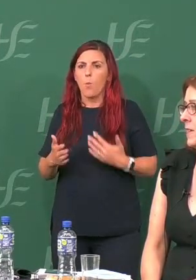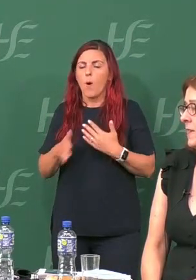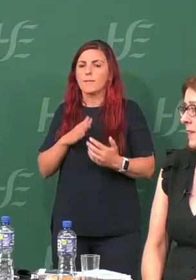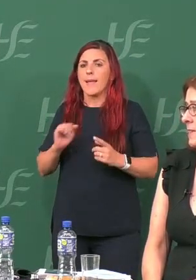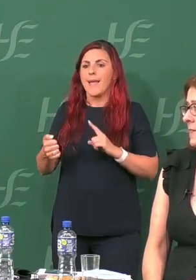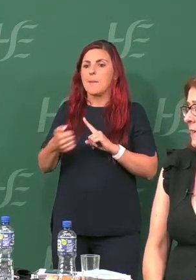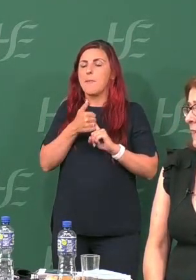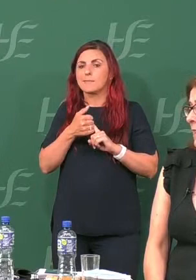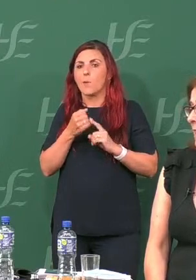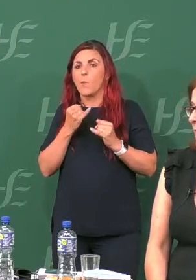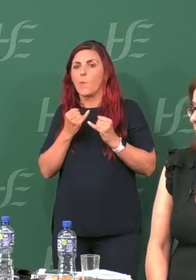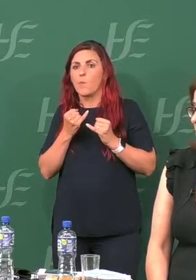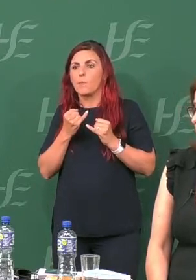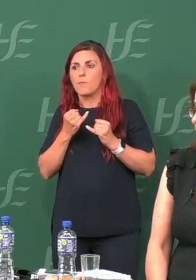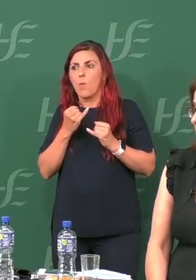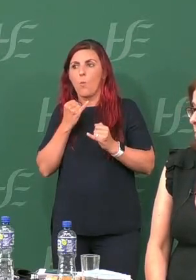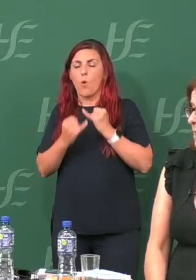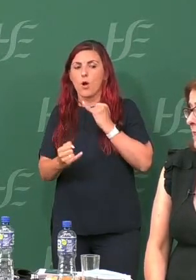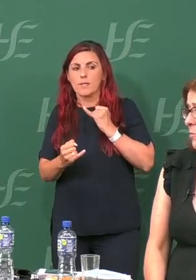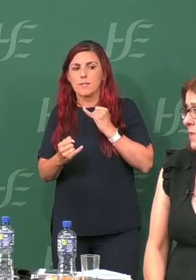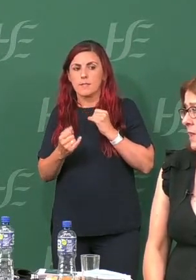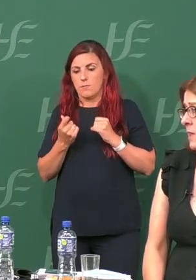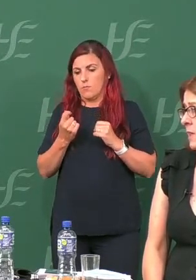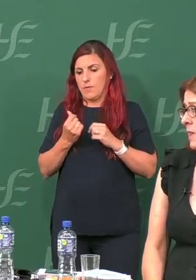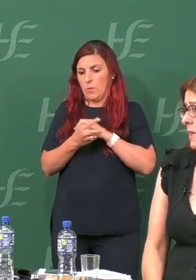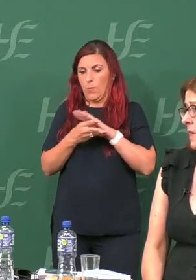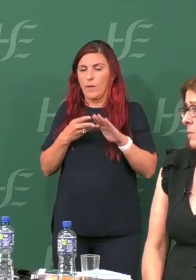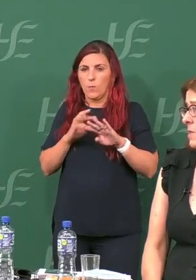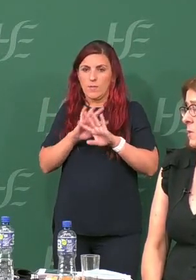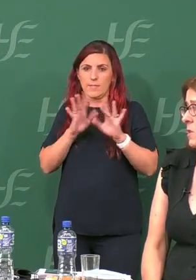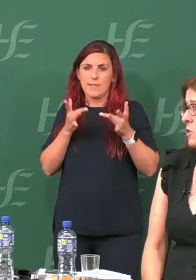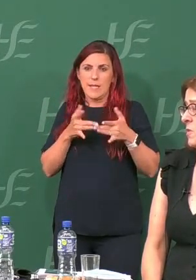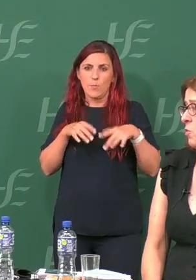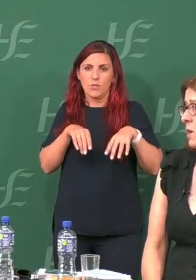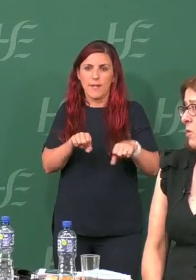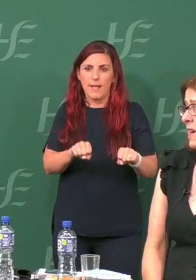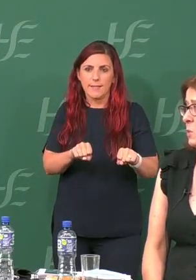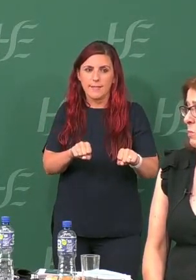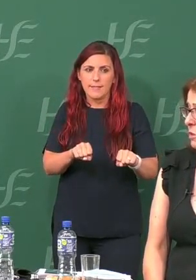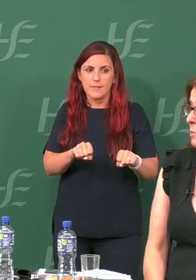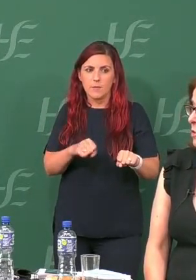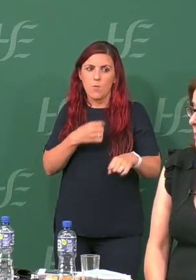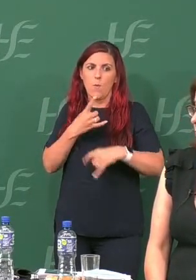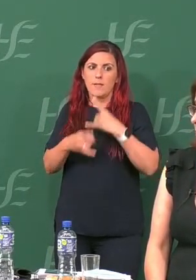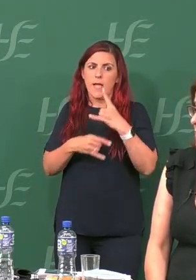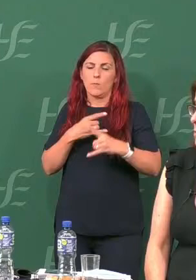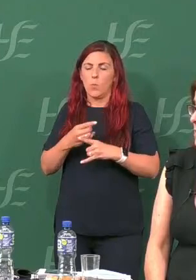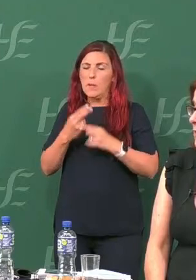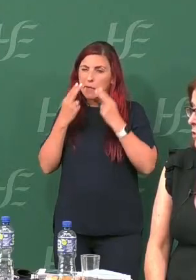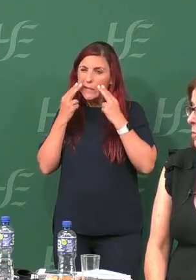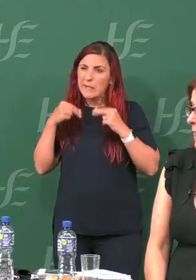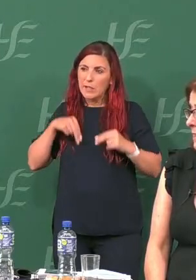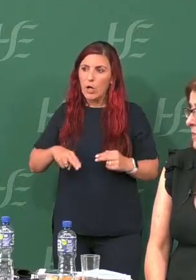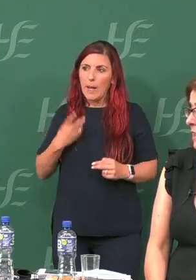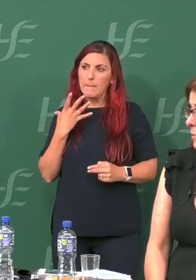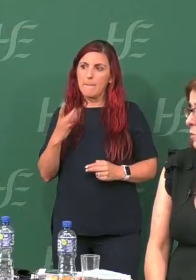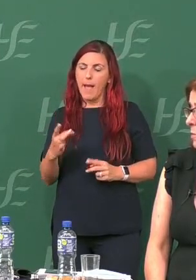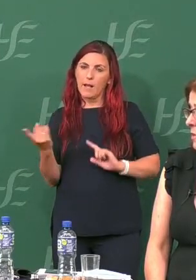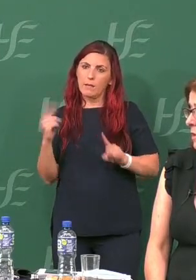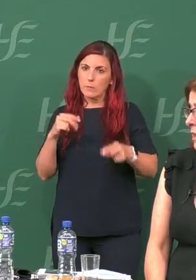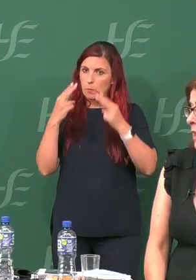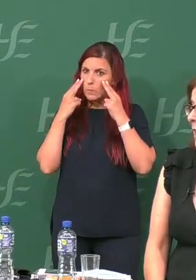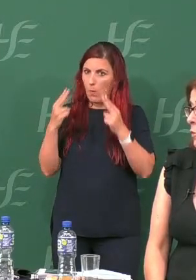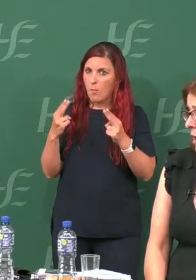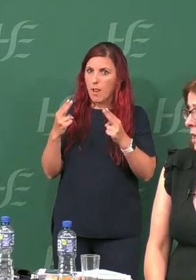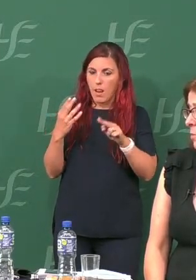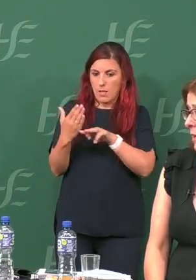us more than anything else in recent weeks has been the cyber attack. So in terms of where we're at, we're pretty much back in terms of the normal activity that we would